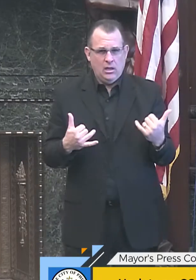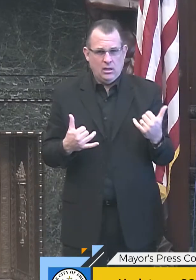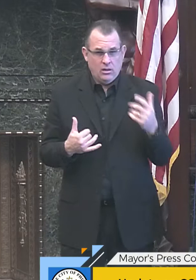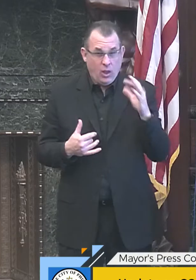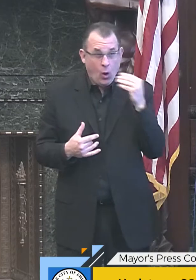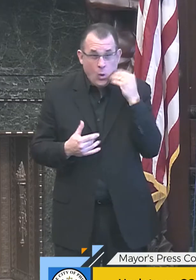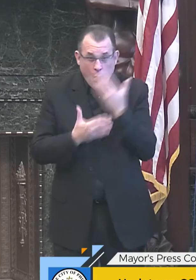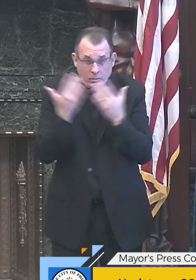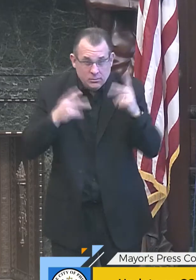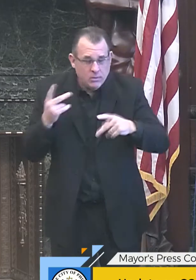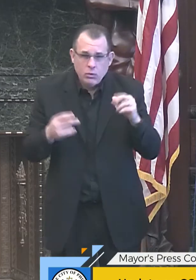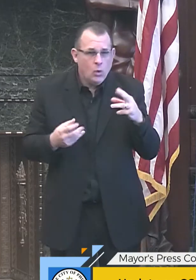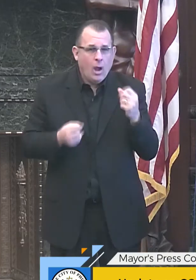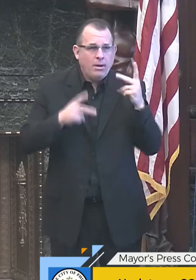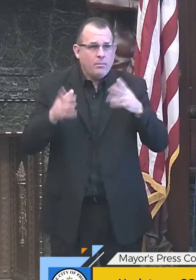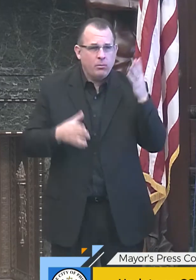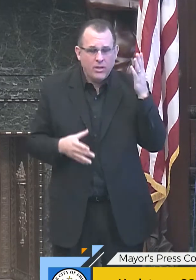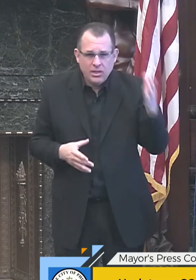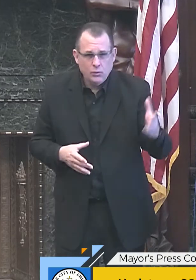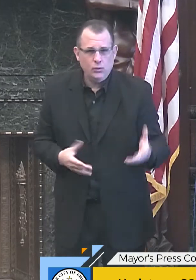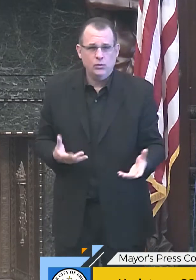many people are there? And